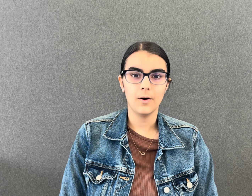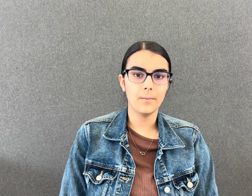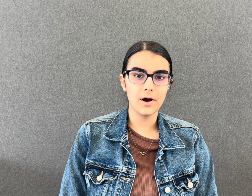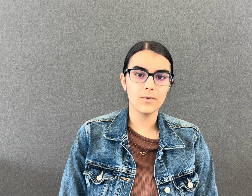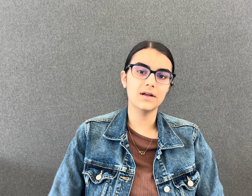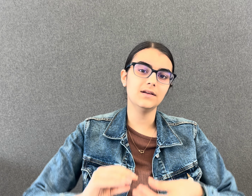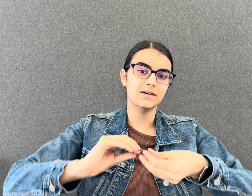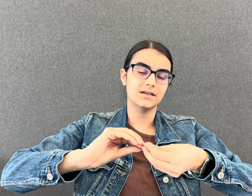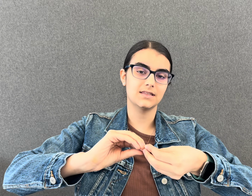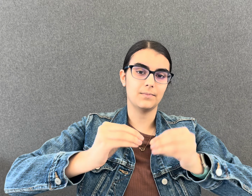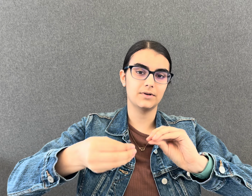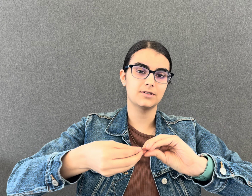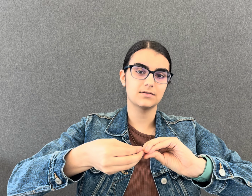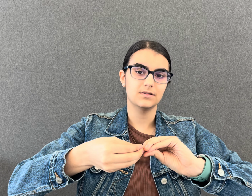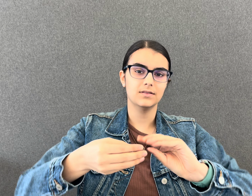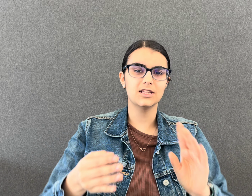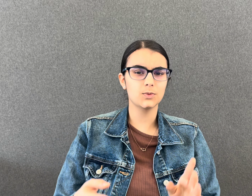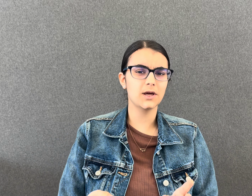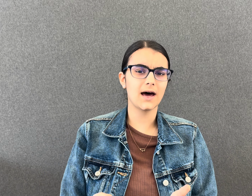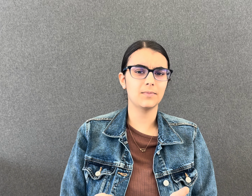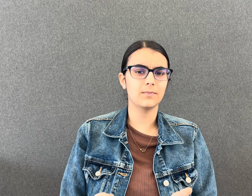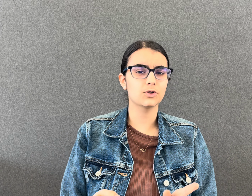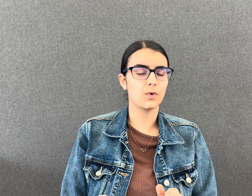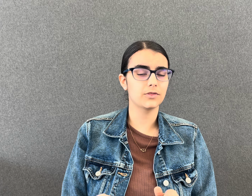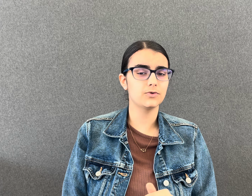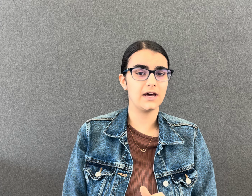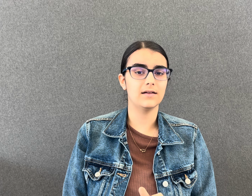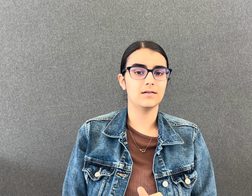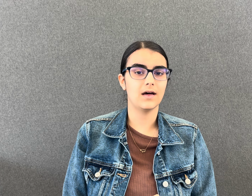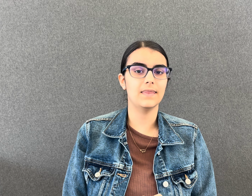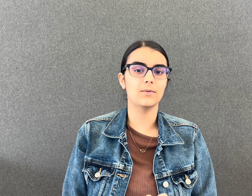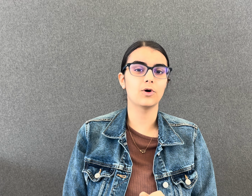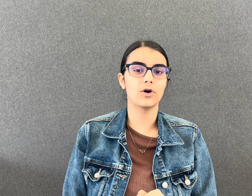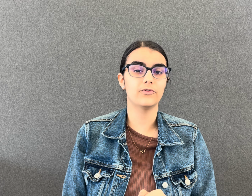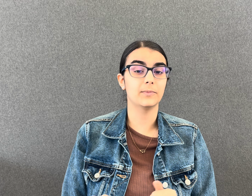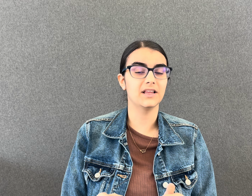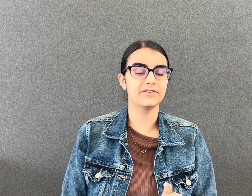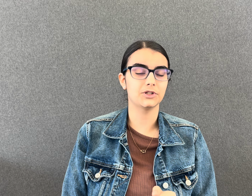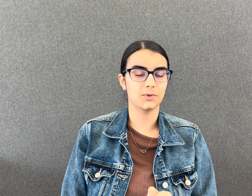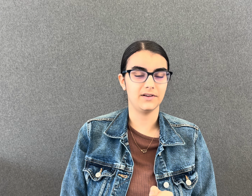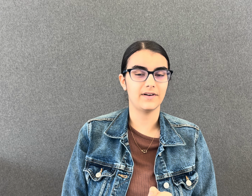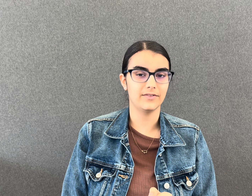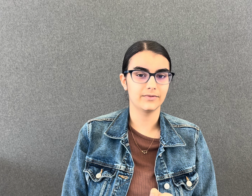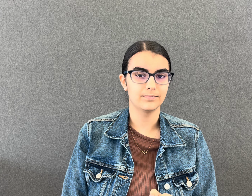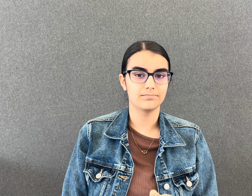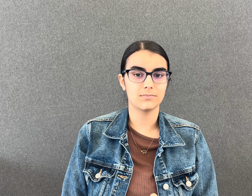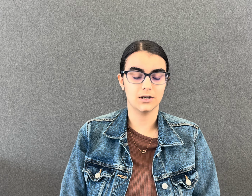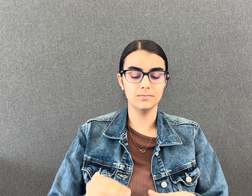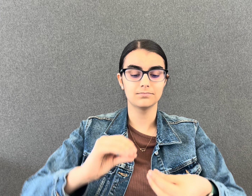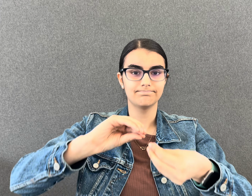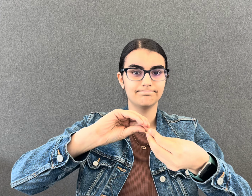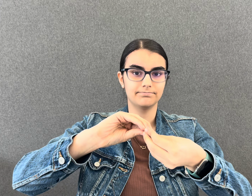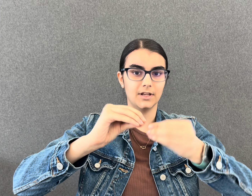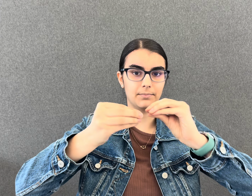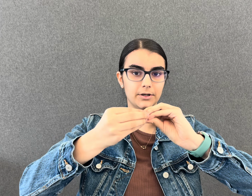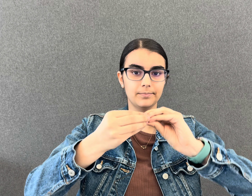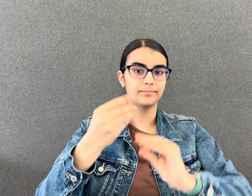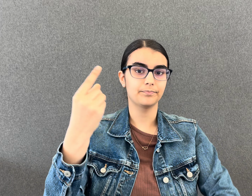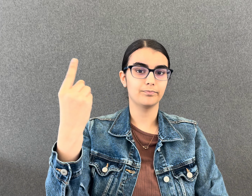Part 1 is numbers. Let's recap numbers 1 through 10, and then we'll go from 11 to 25. So, number